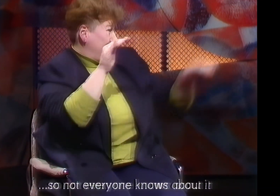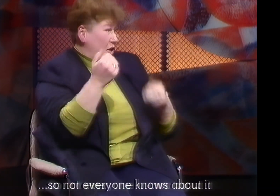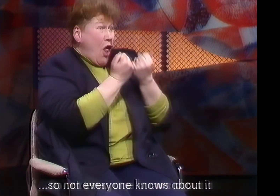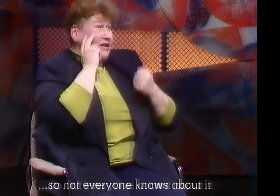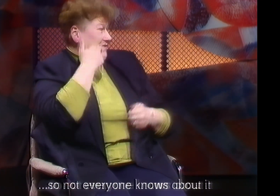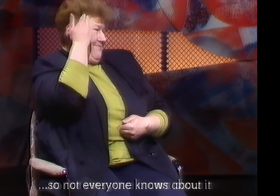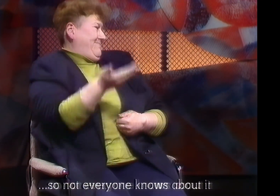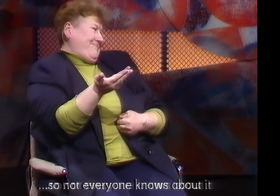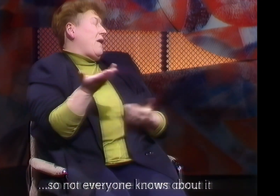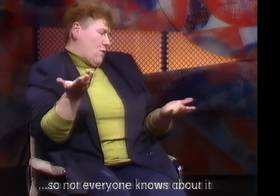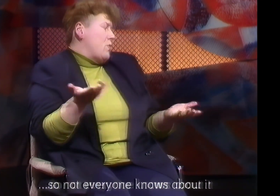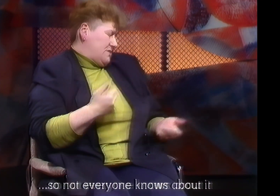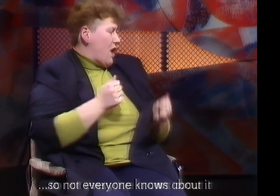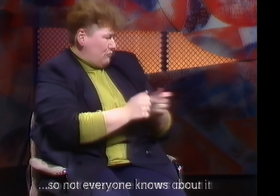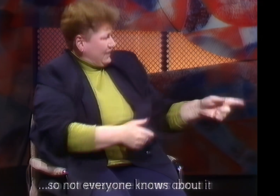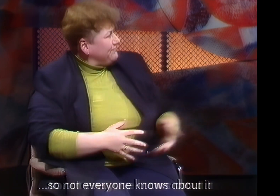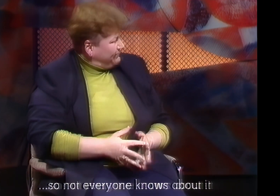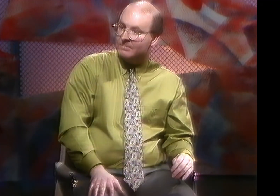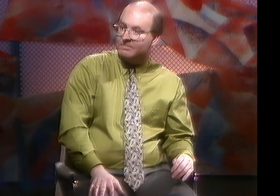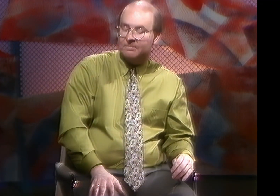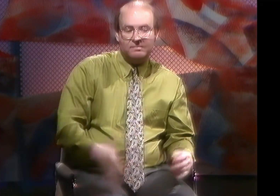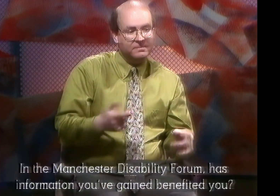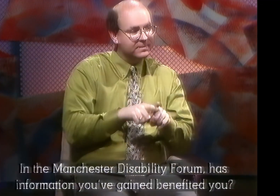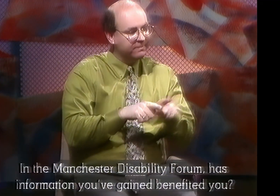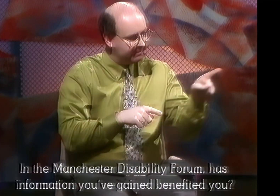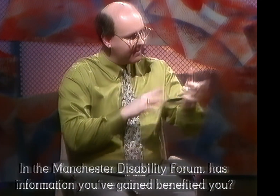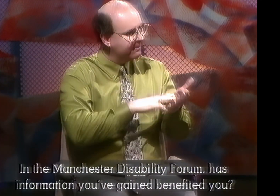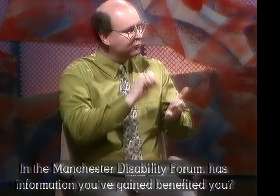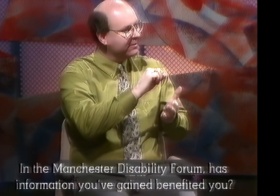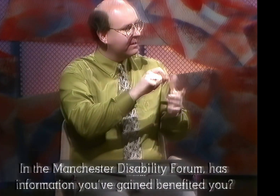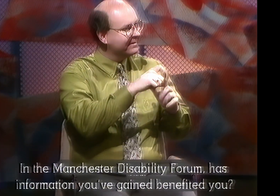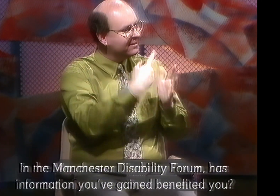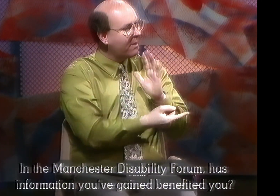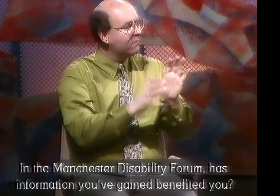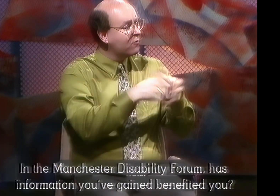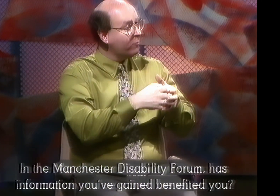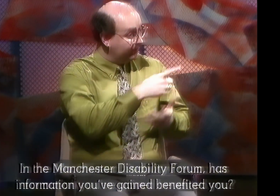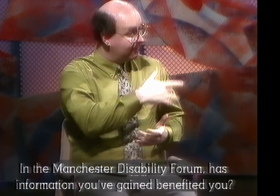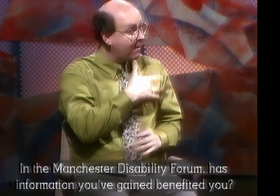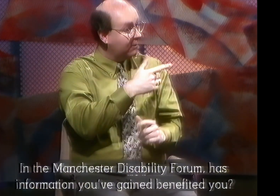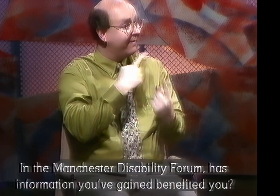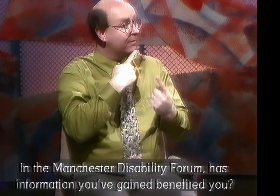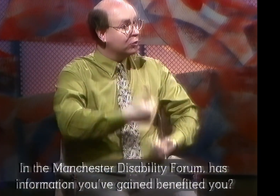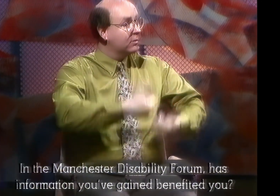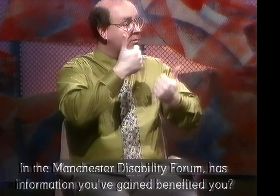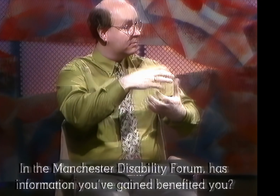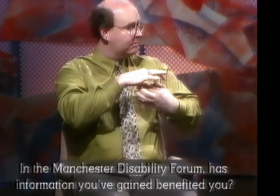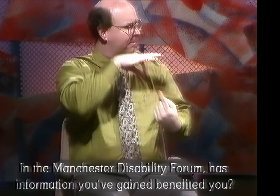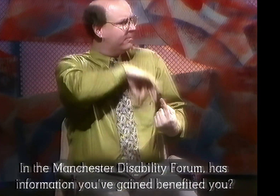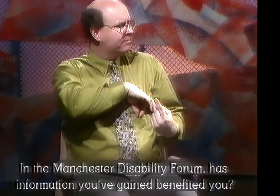knows about it. So I agree with what you said earlier, Clark. Evelyn, is it the same for you in the Manchester Disability Forum? Has the